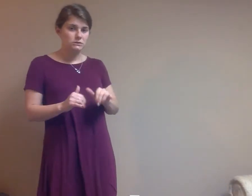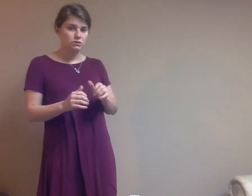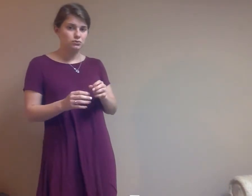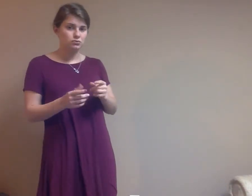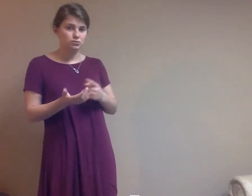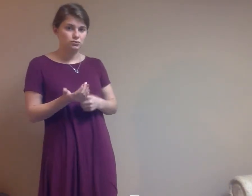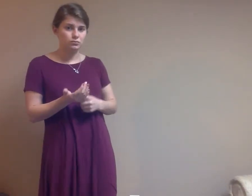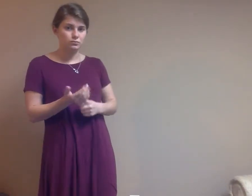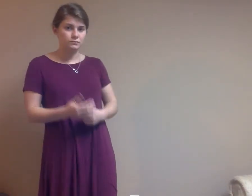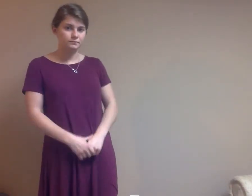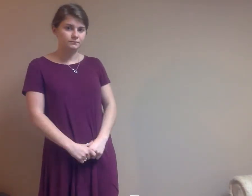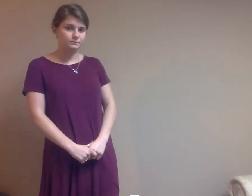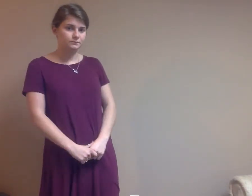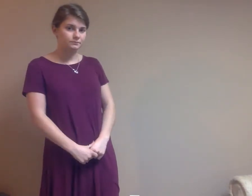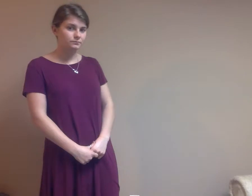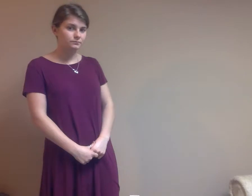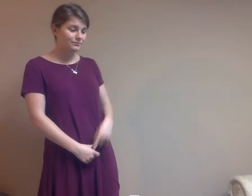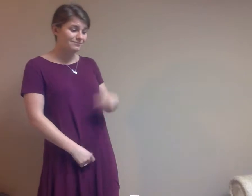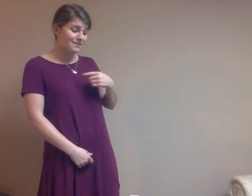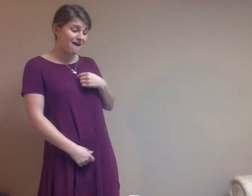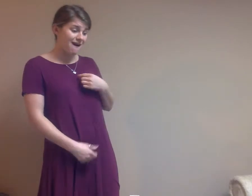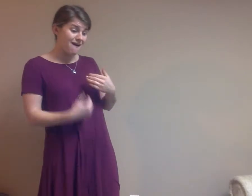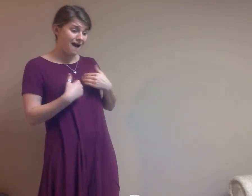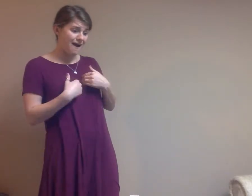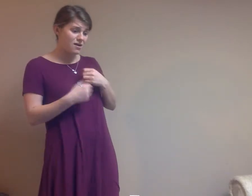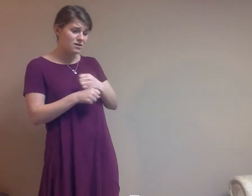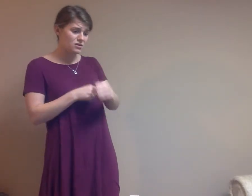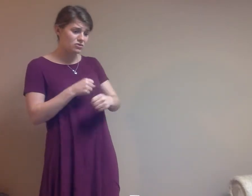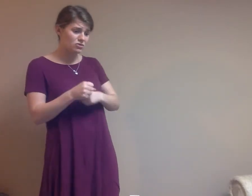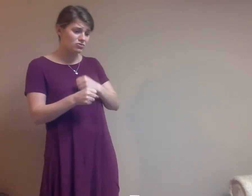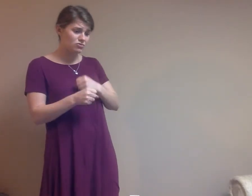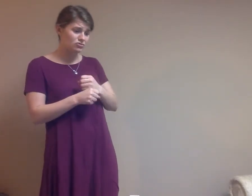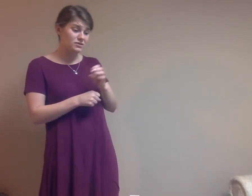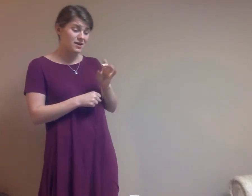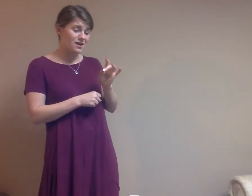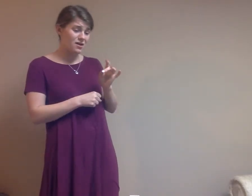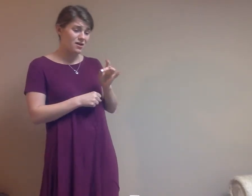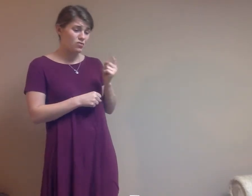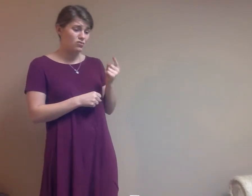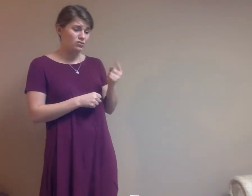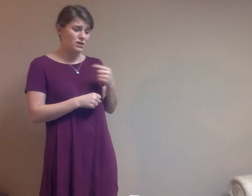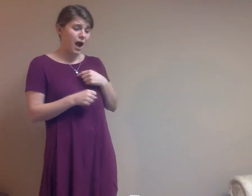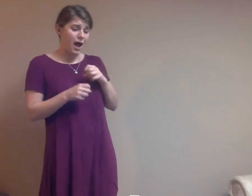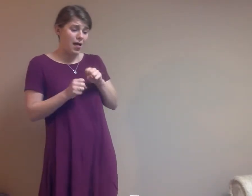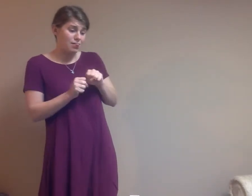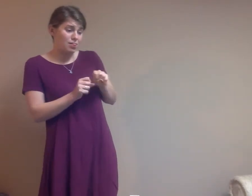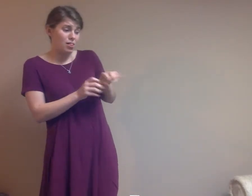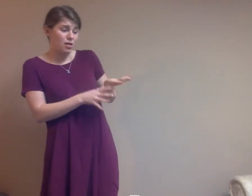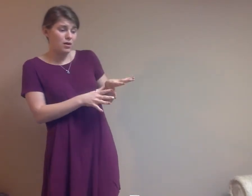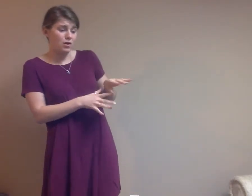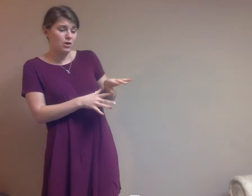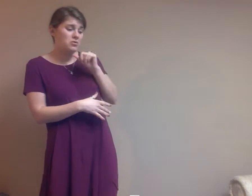I've only had her for 8 years and I don't want to let go yet. And most mummies find it hard when their children are